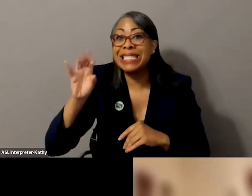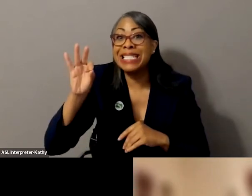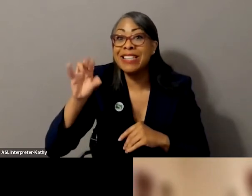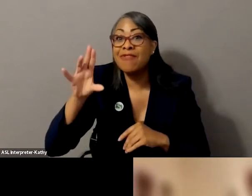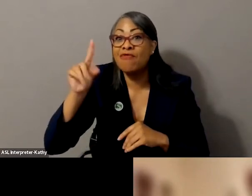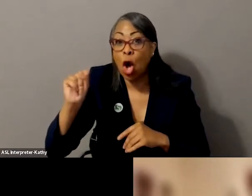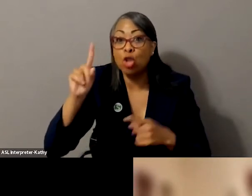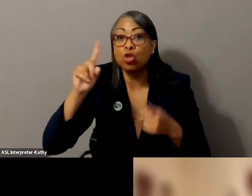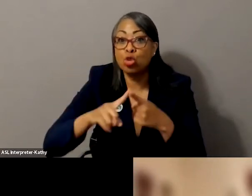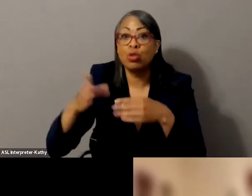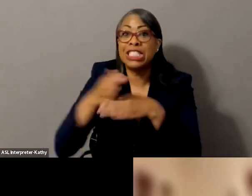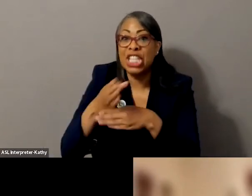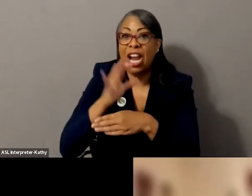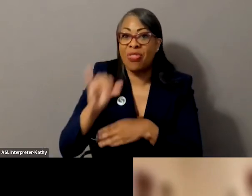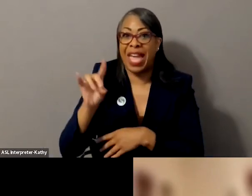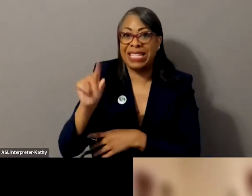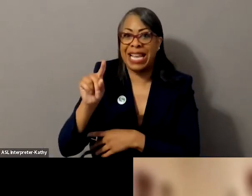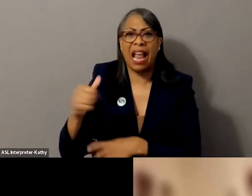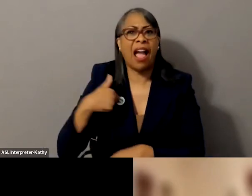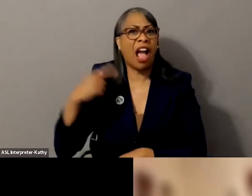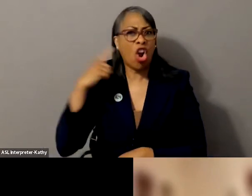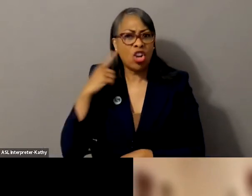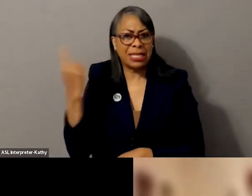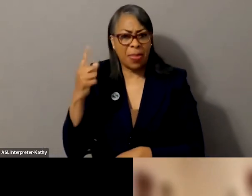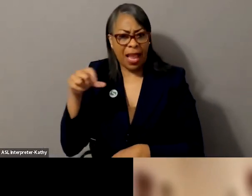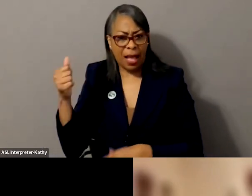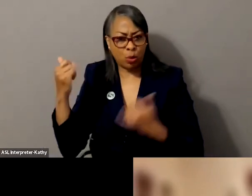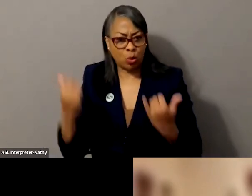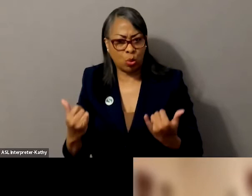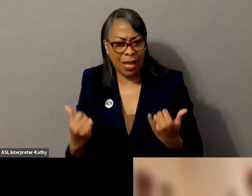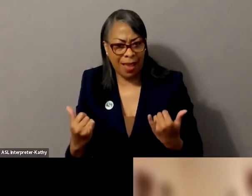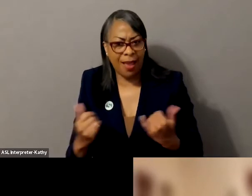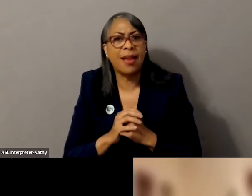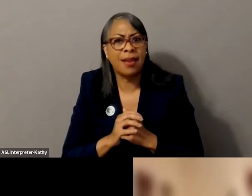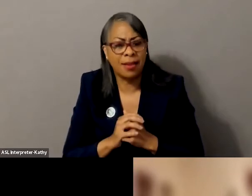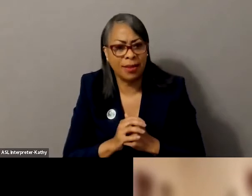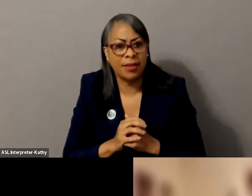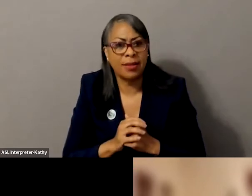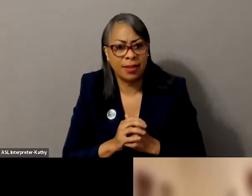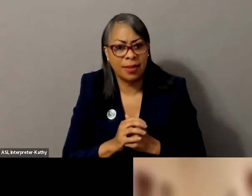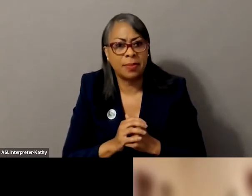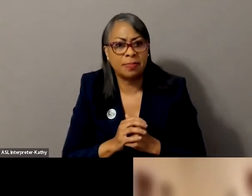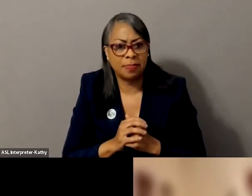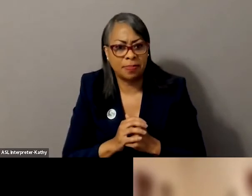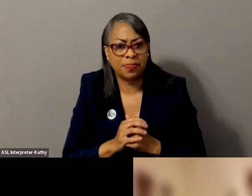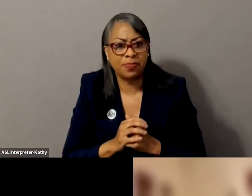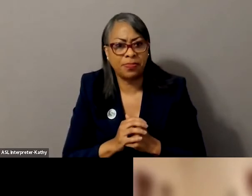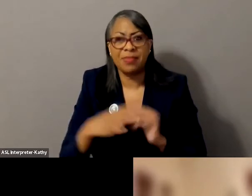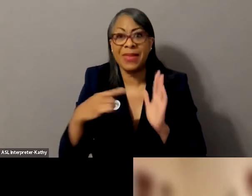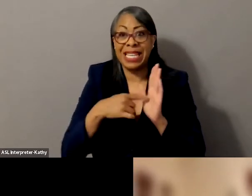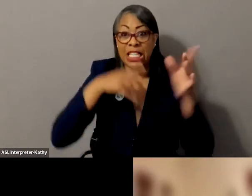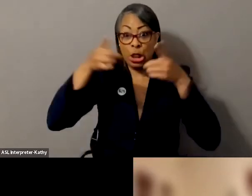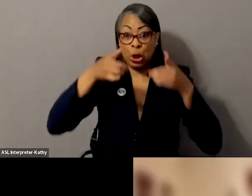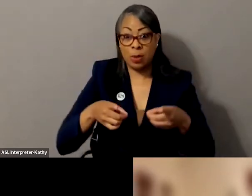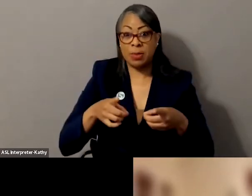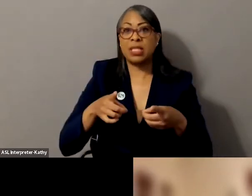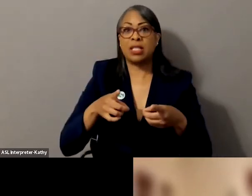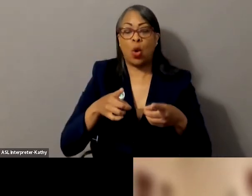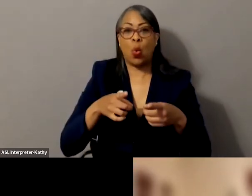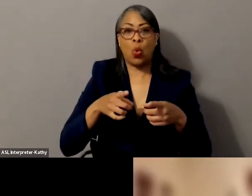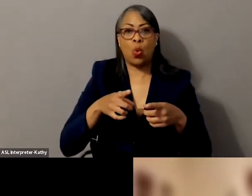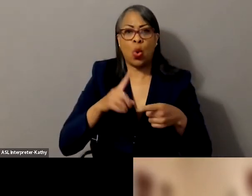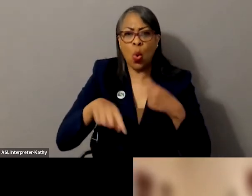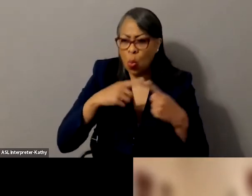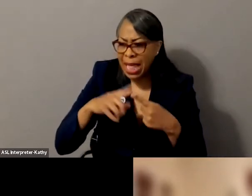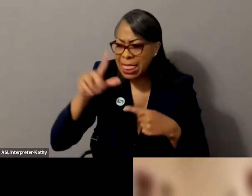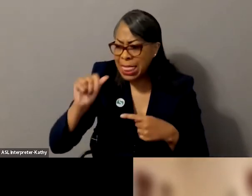that data. But I heard something else today in the description of Larry and Sam that I didn't